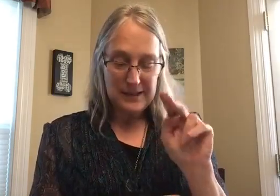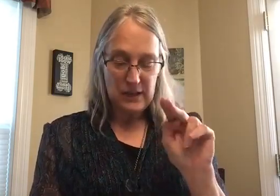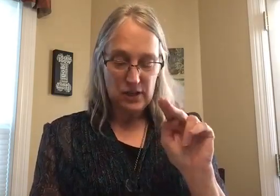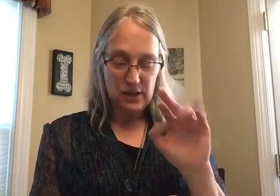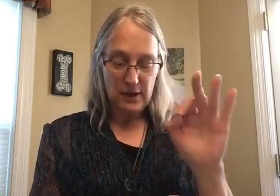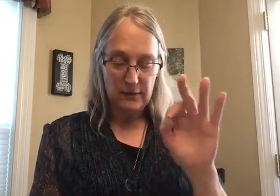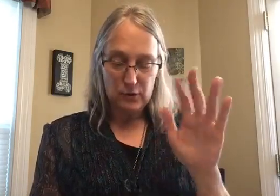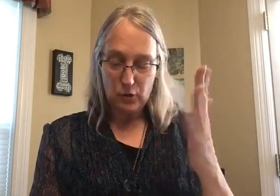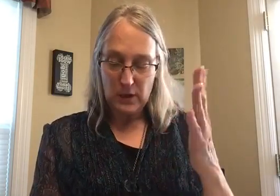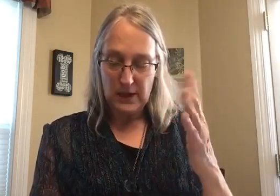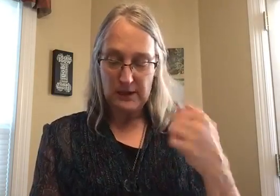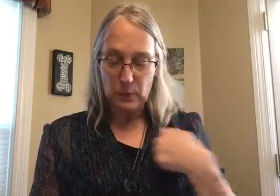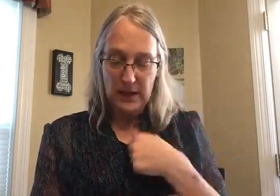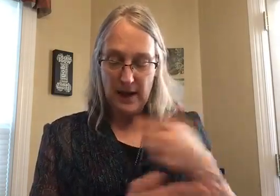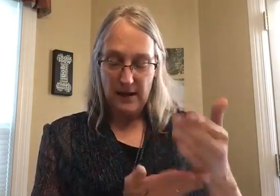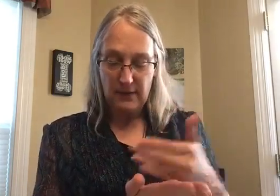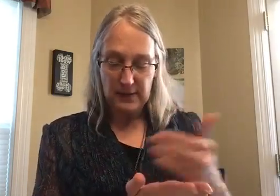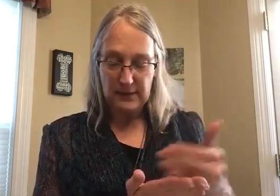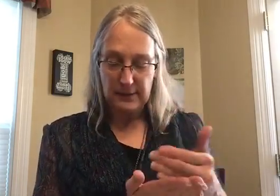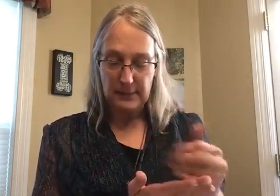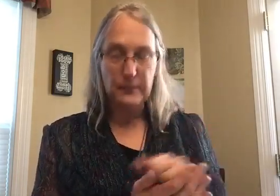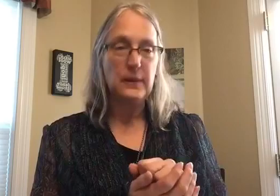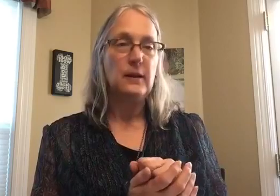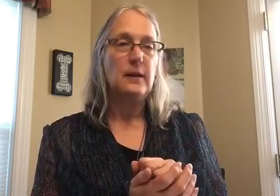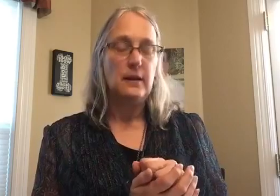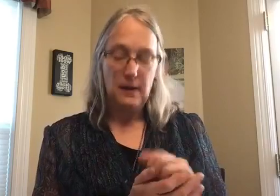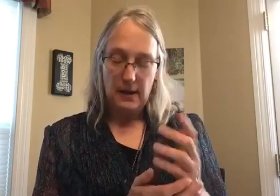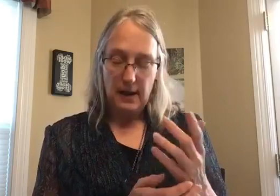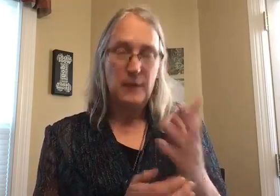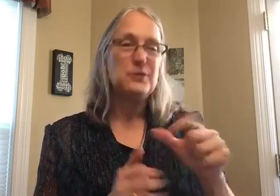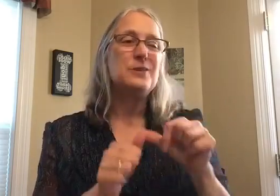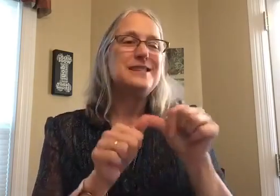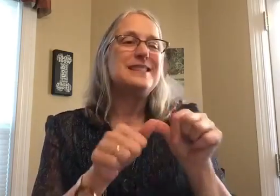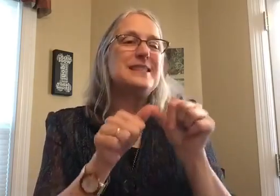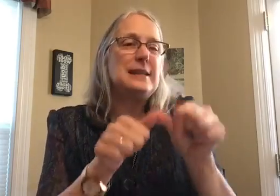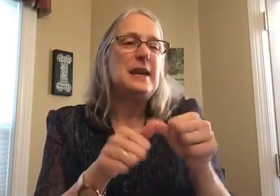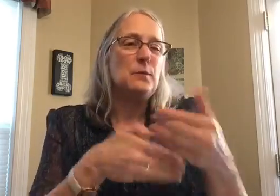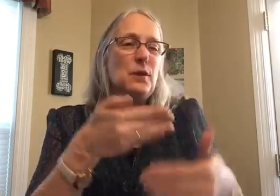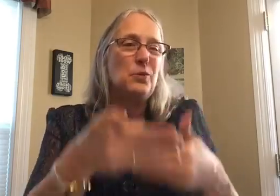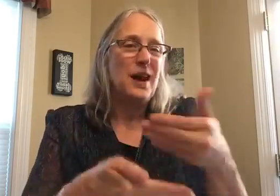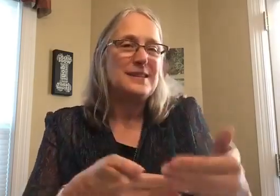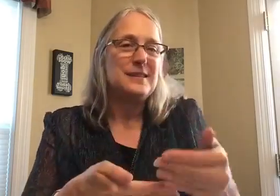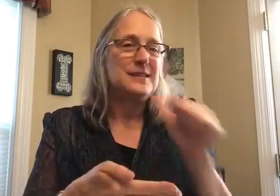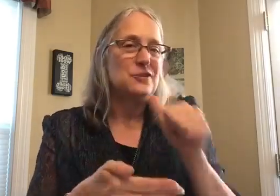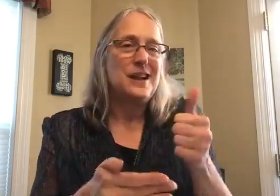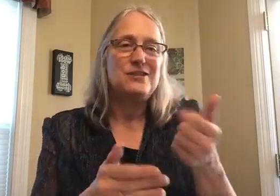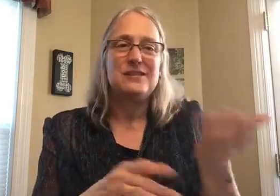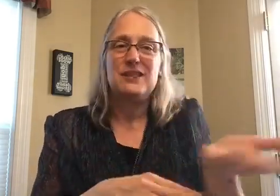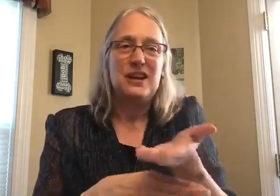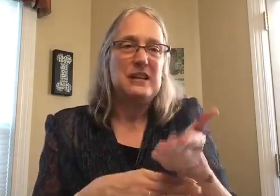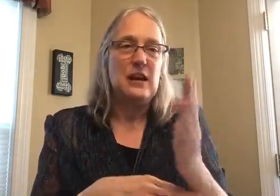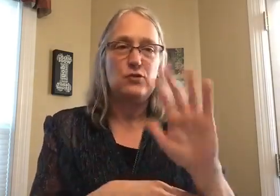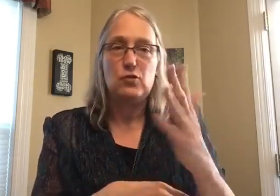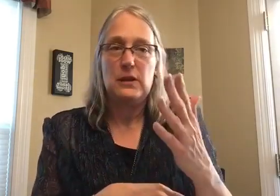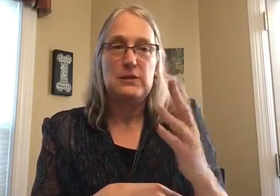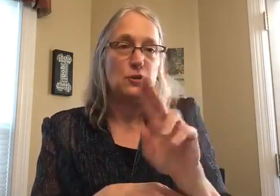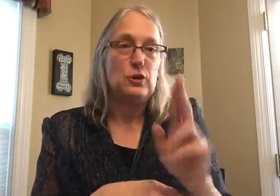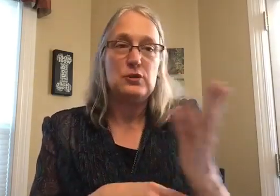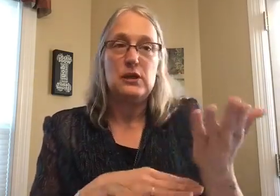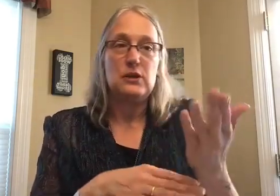reforestation of trees we harvest. So it's a sustainable process. They're not just cutting down trees or using